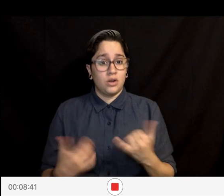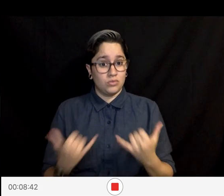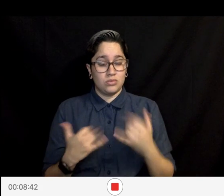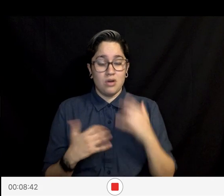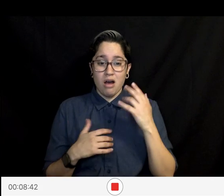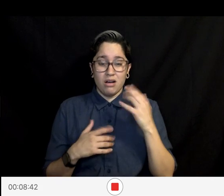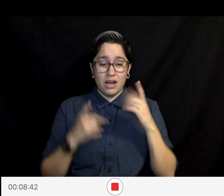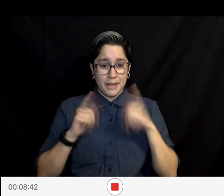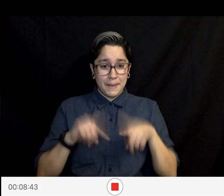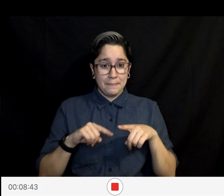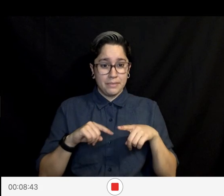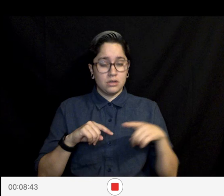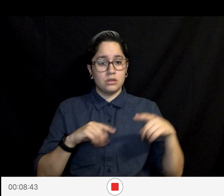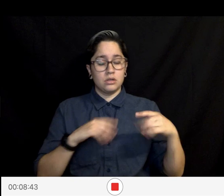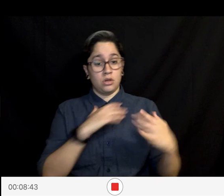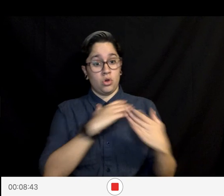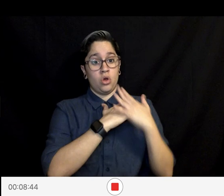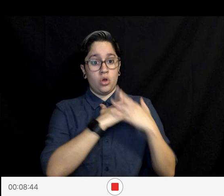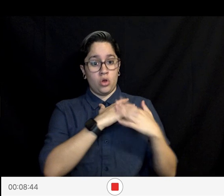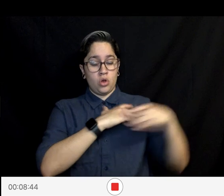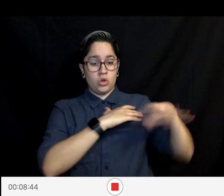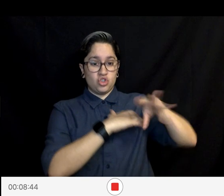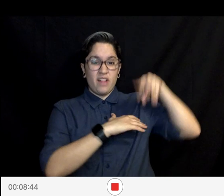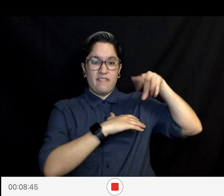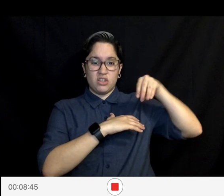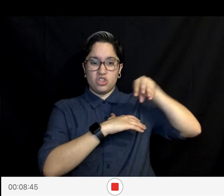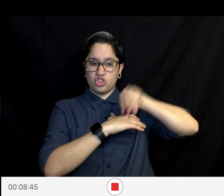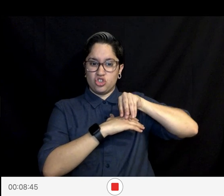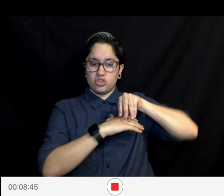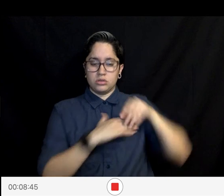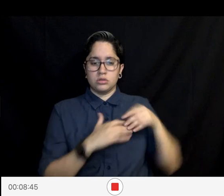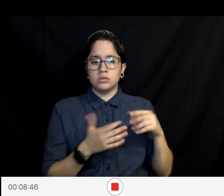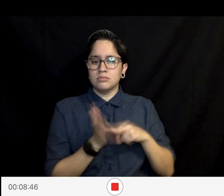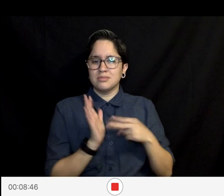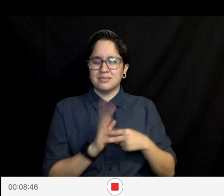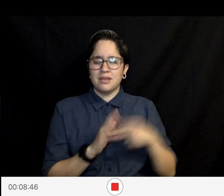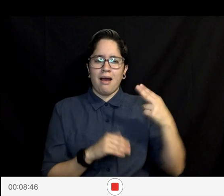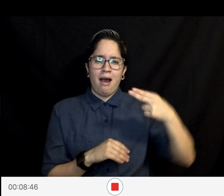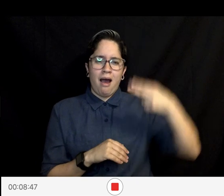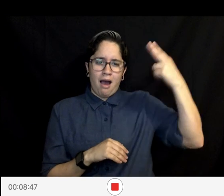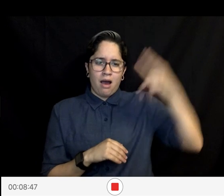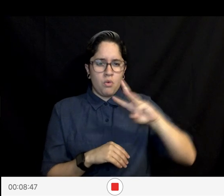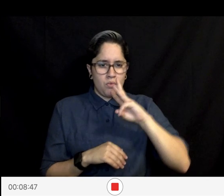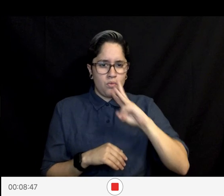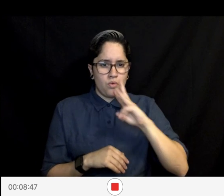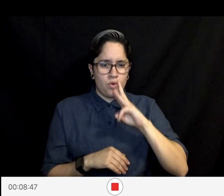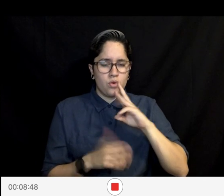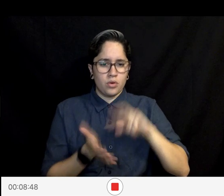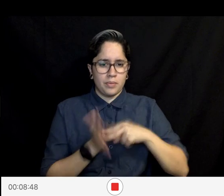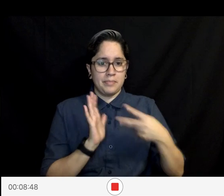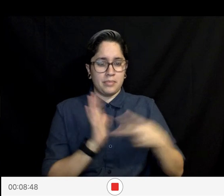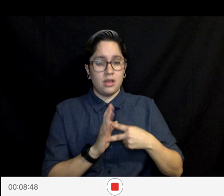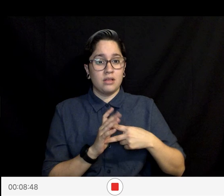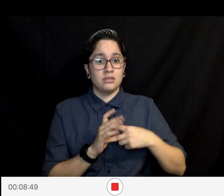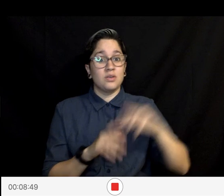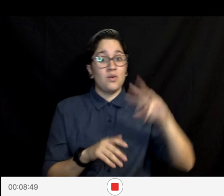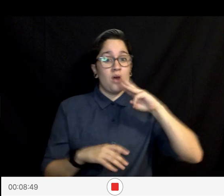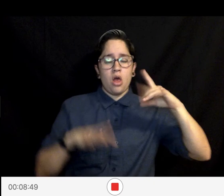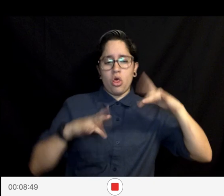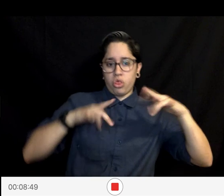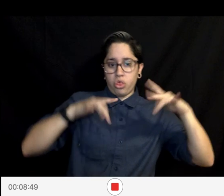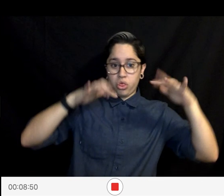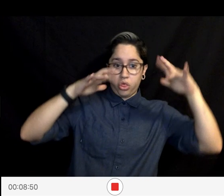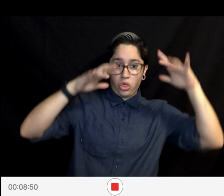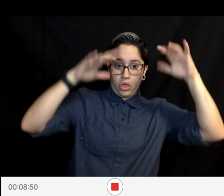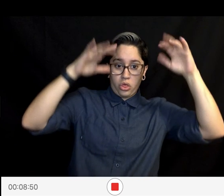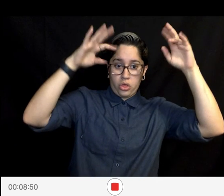contain a high water content, most of it has evaporated as the water evaporates out of its body, but